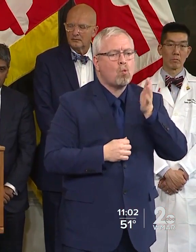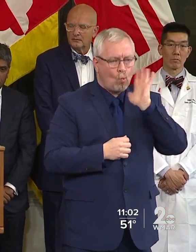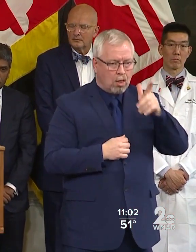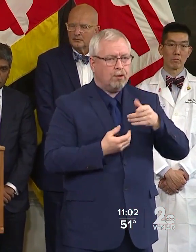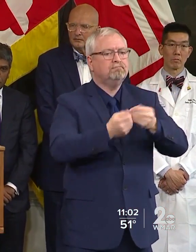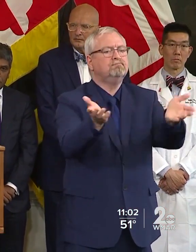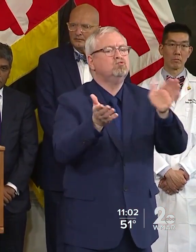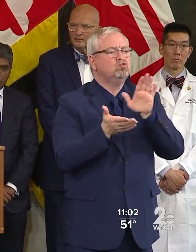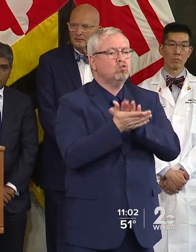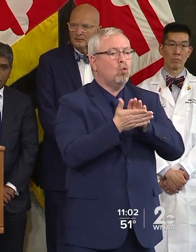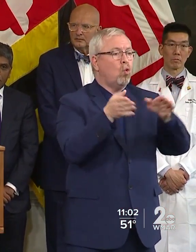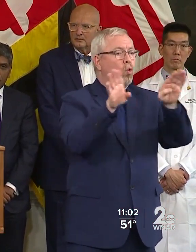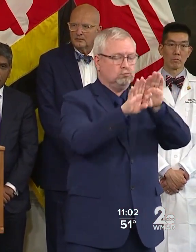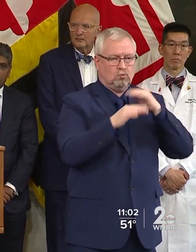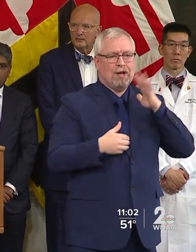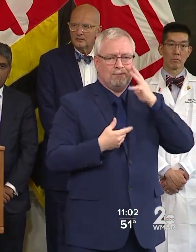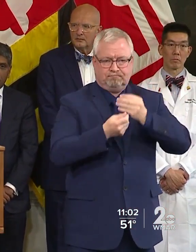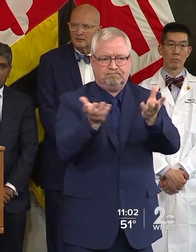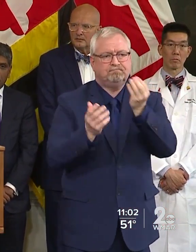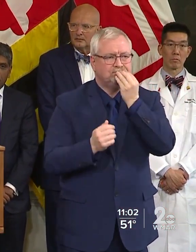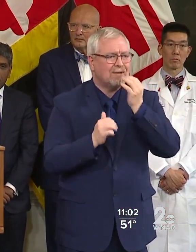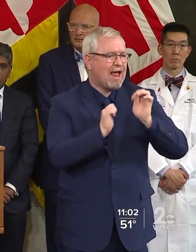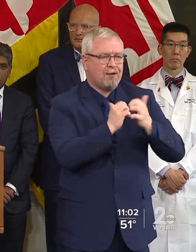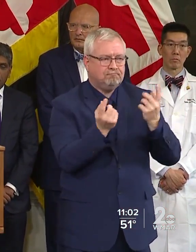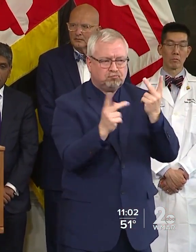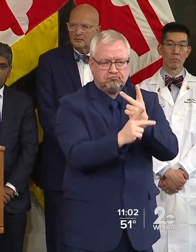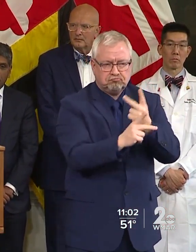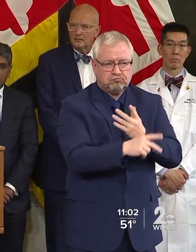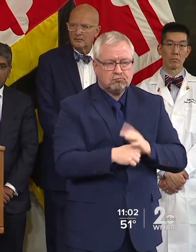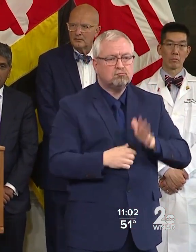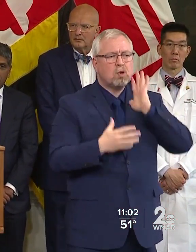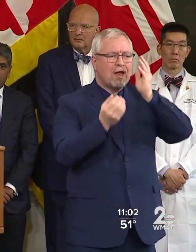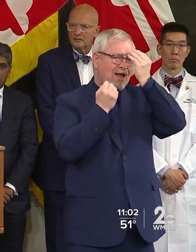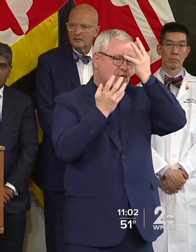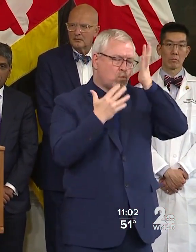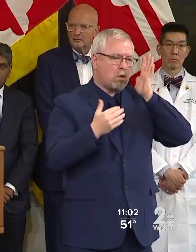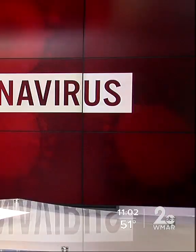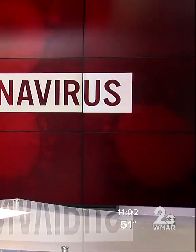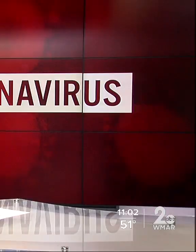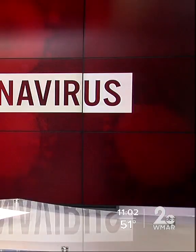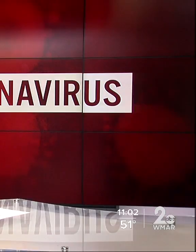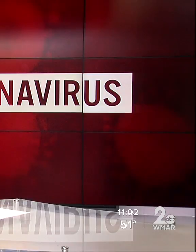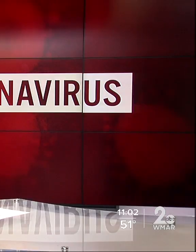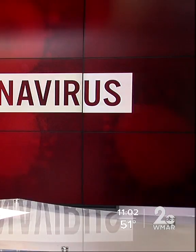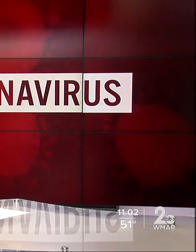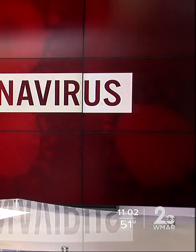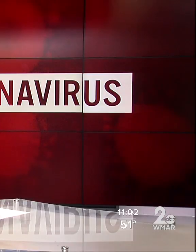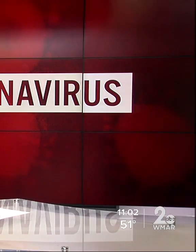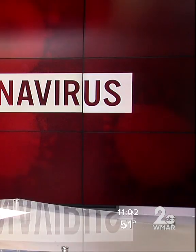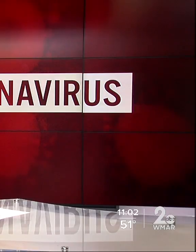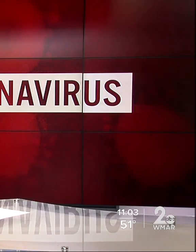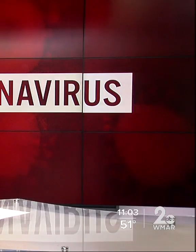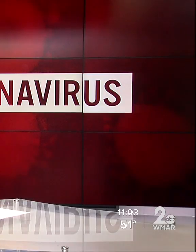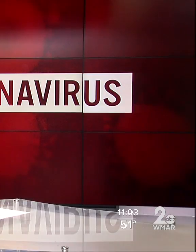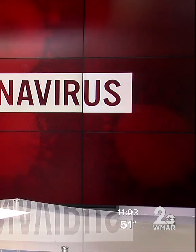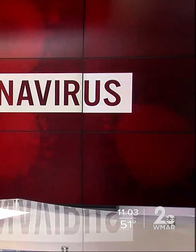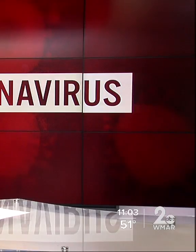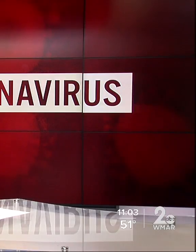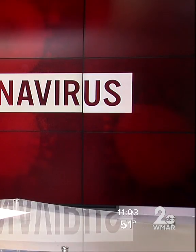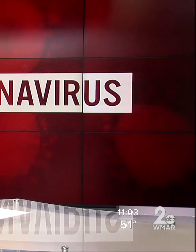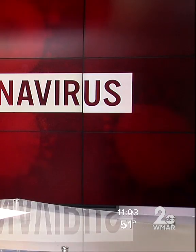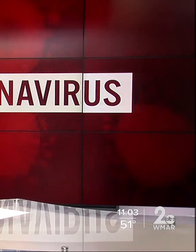is also recommending jurisdictions use spring break to make up for the closure. So, as of right now, Maryland Public Schools will remain